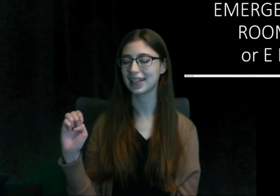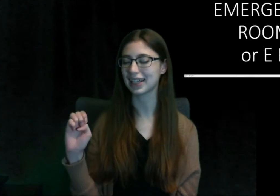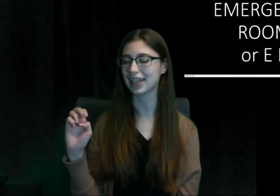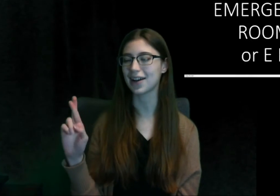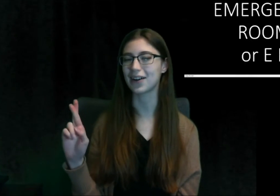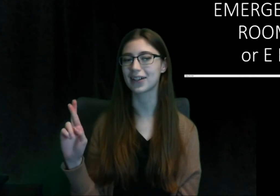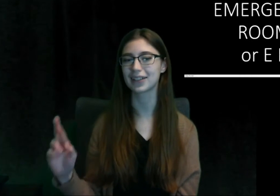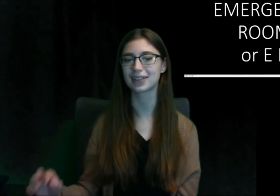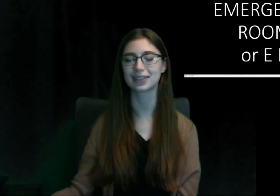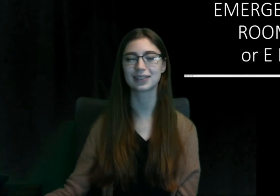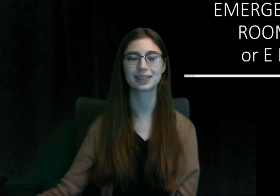ER.